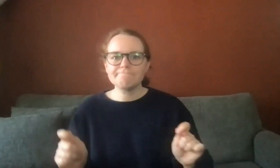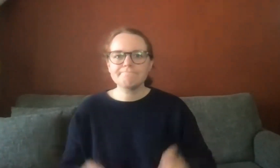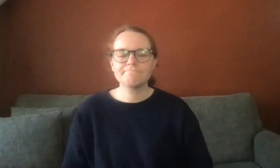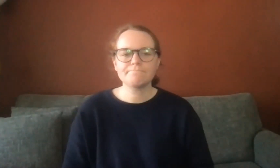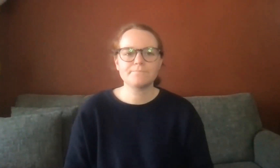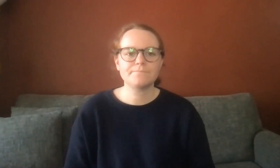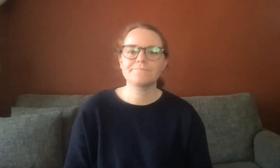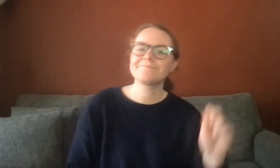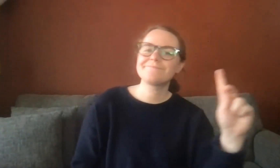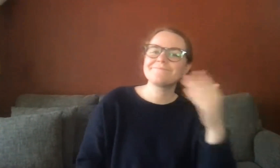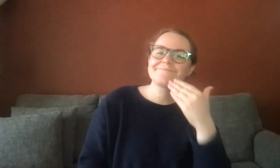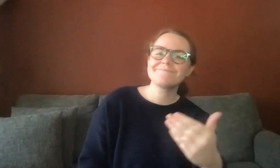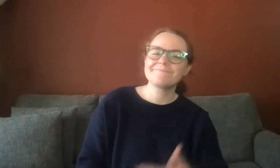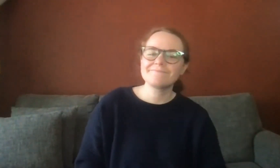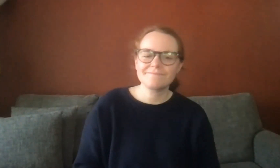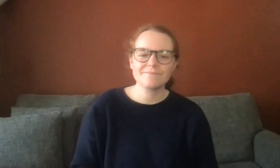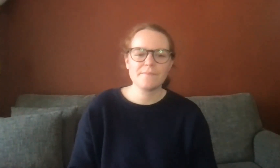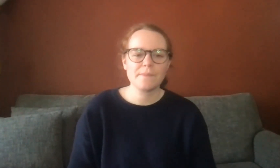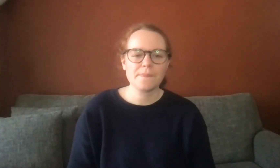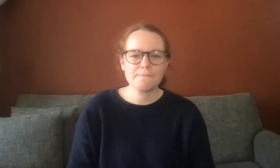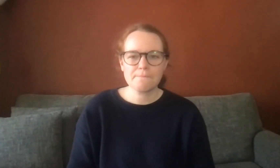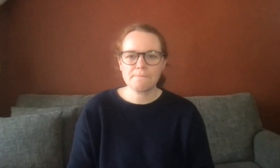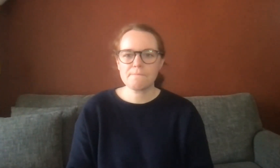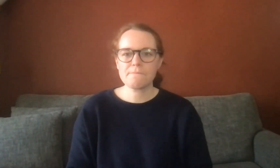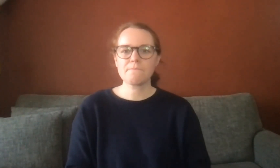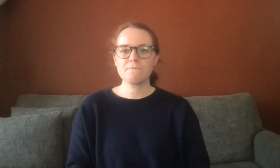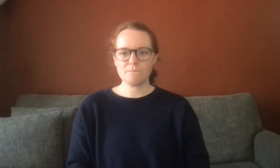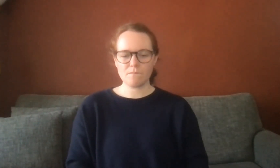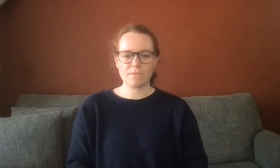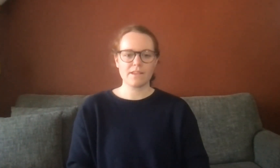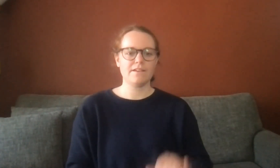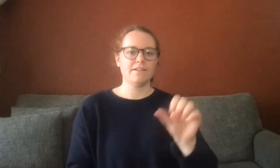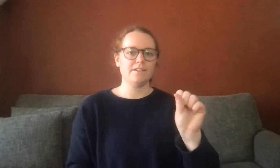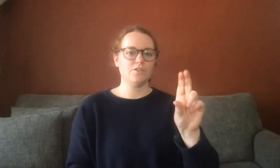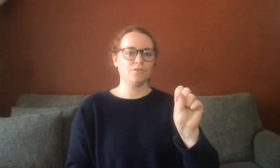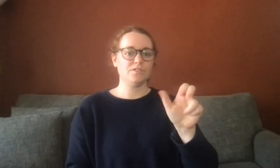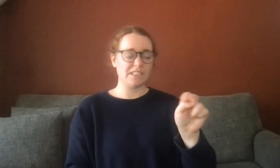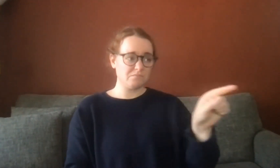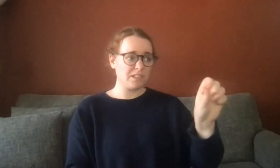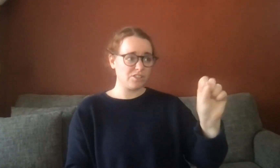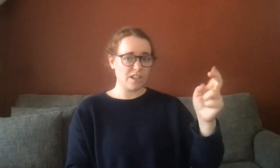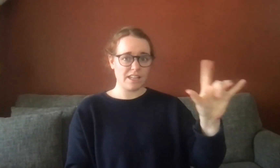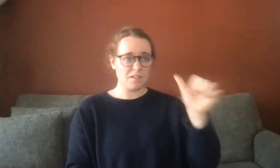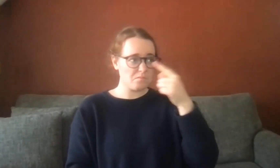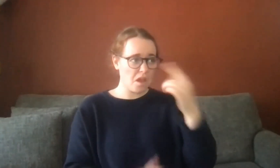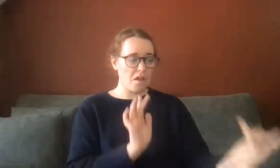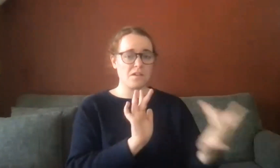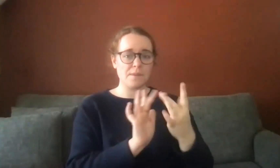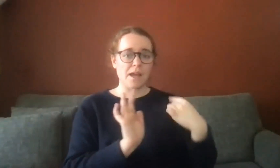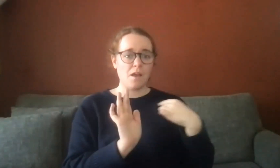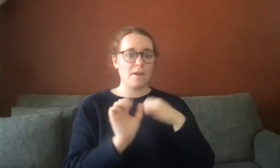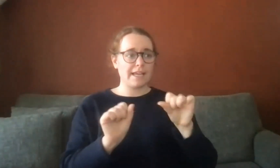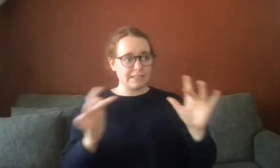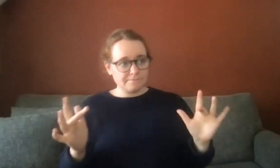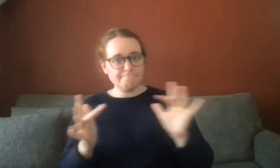with the federal Thank you. government. Maybe I'll just add, Shelley, if you can connect with us, we can also connect you to the self-employment program.